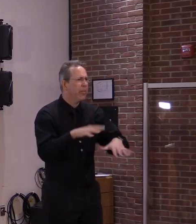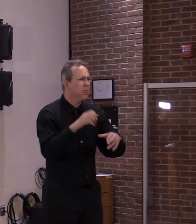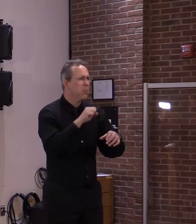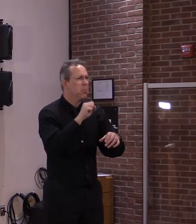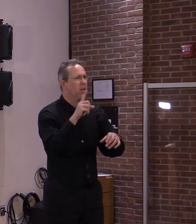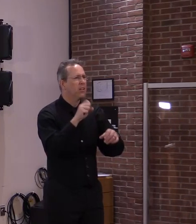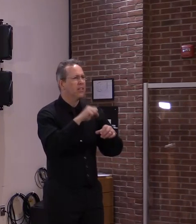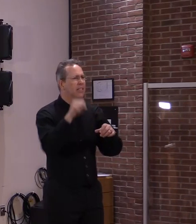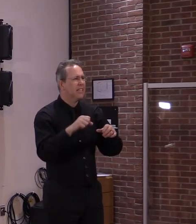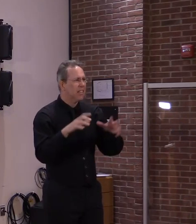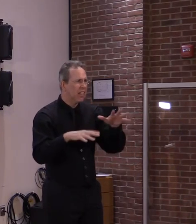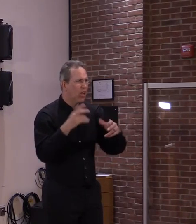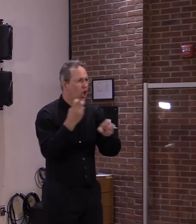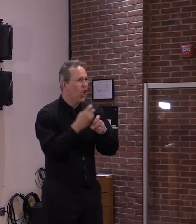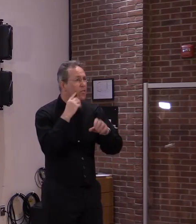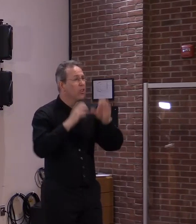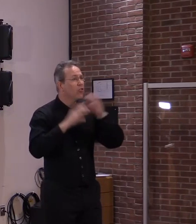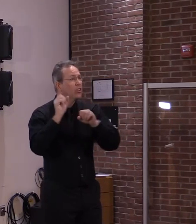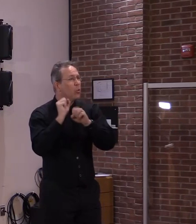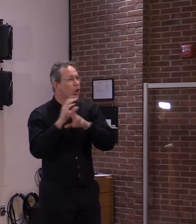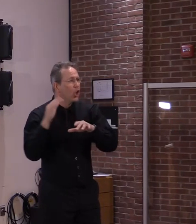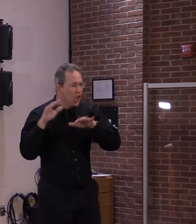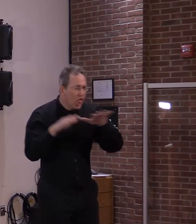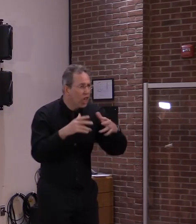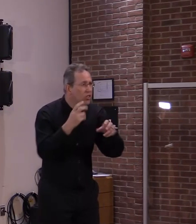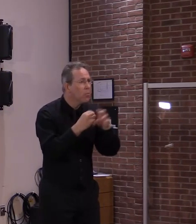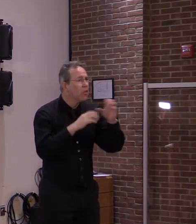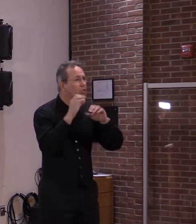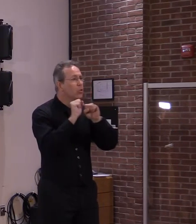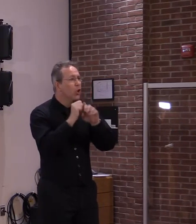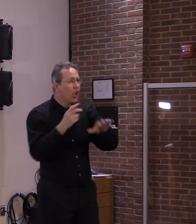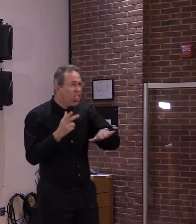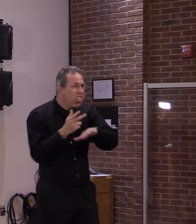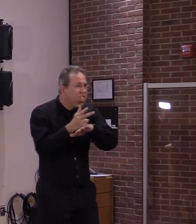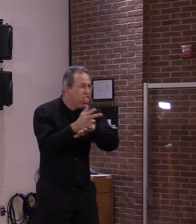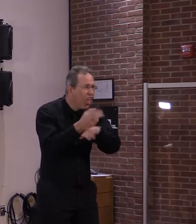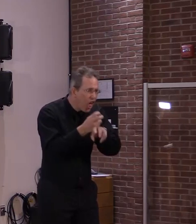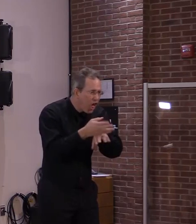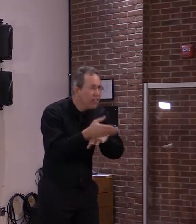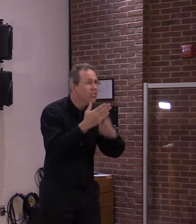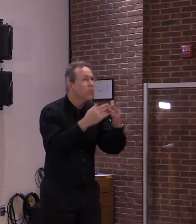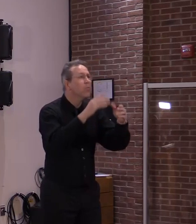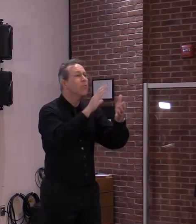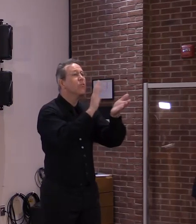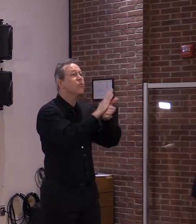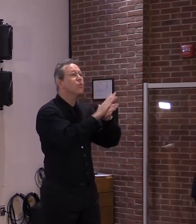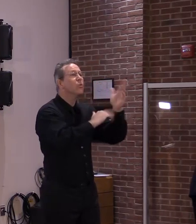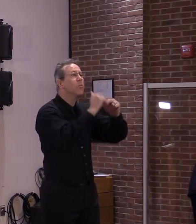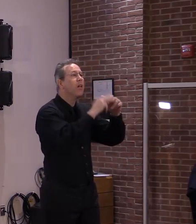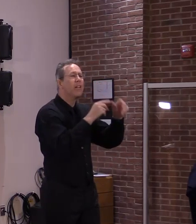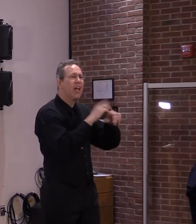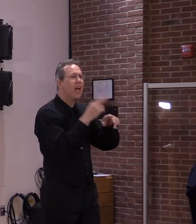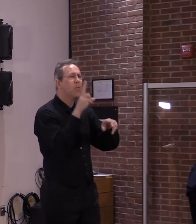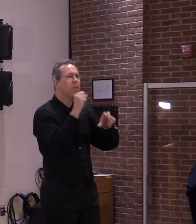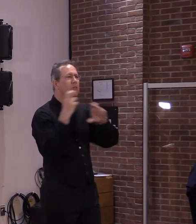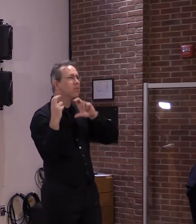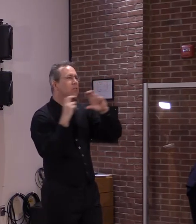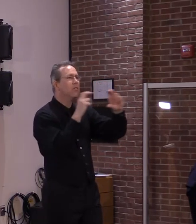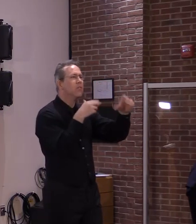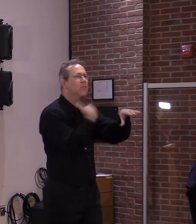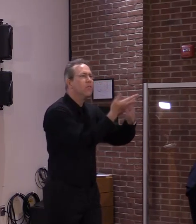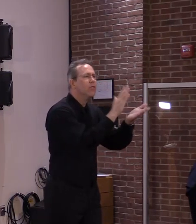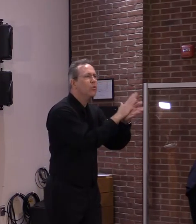impassable. Schools have had to close because they can't get their students and teachers there. And